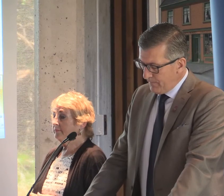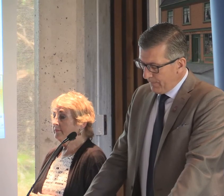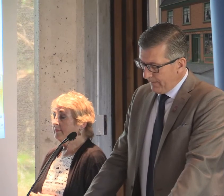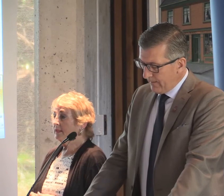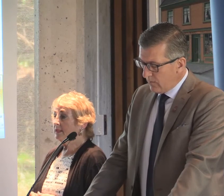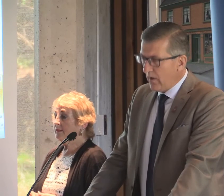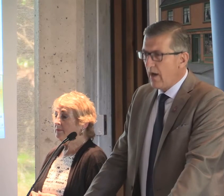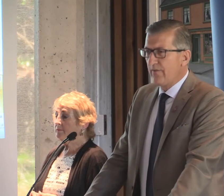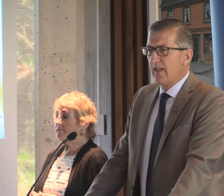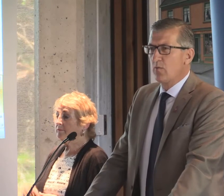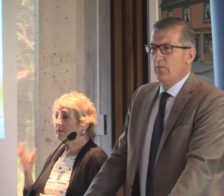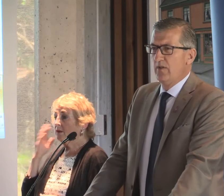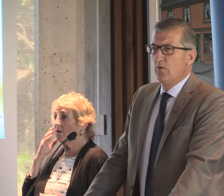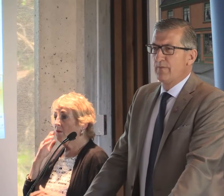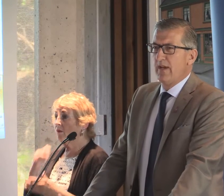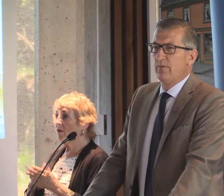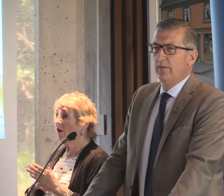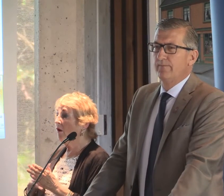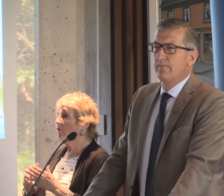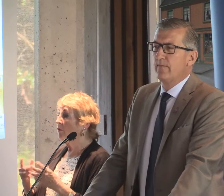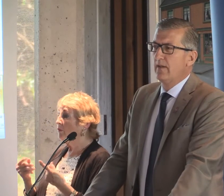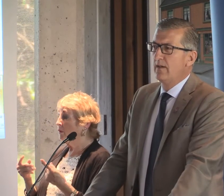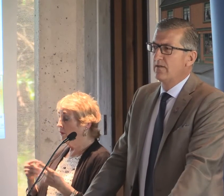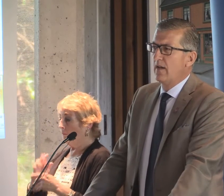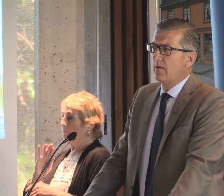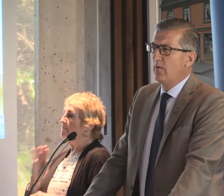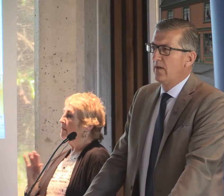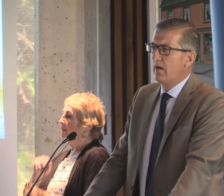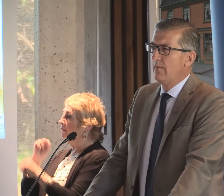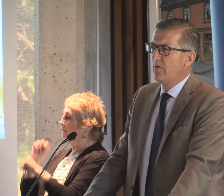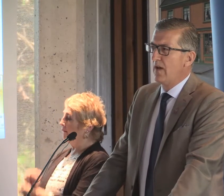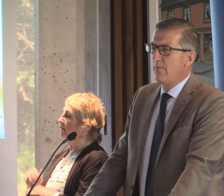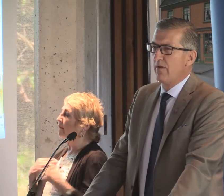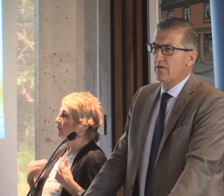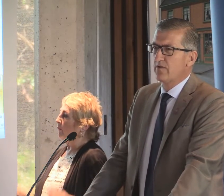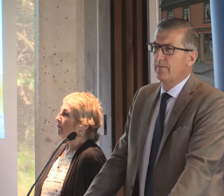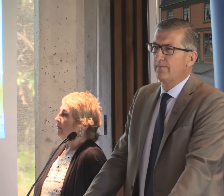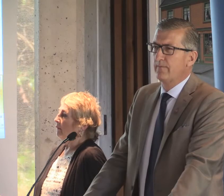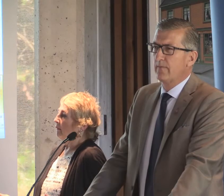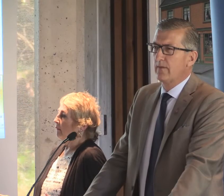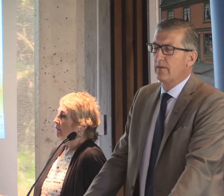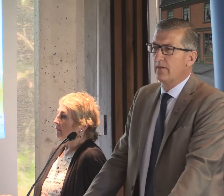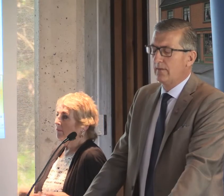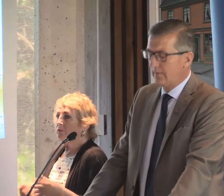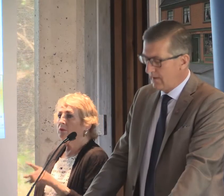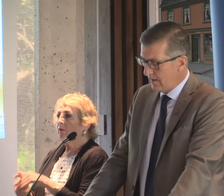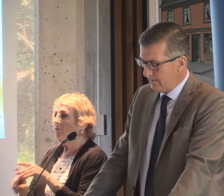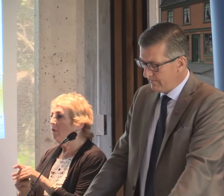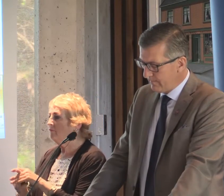that quite often that's what we do as people, is that we come to help others.